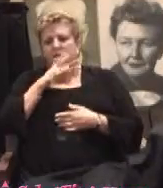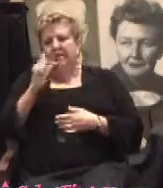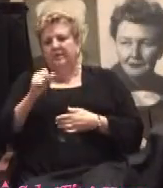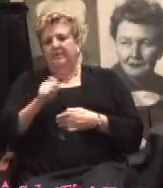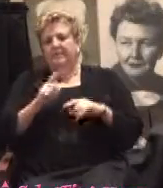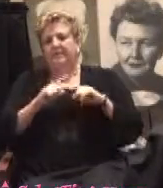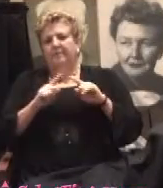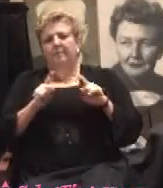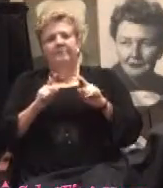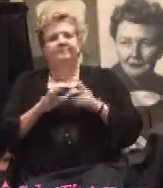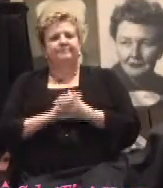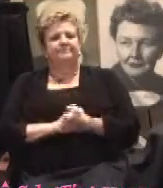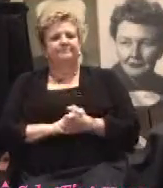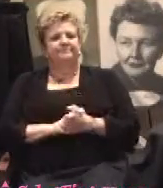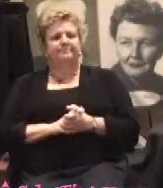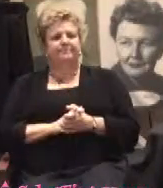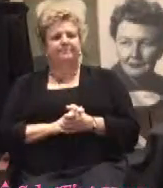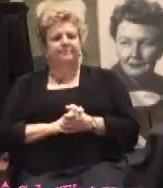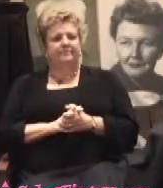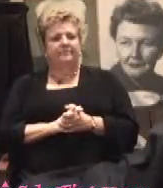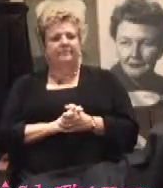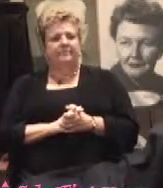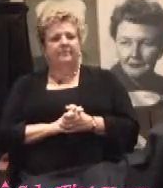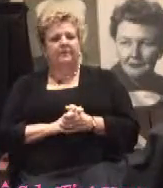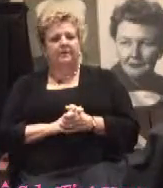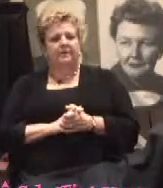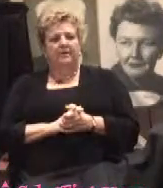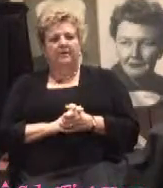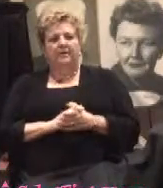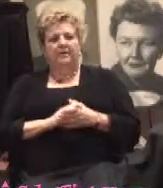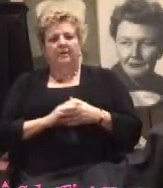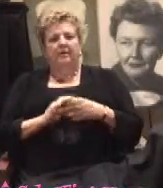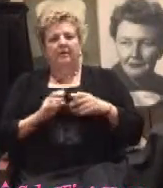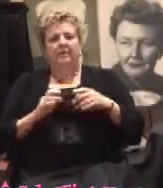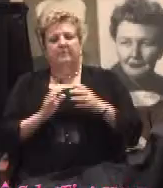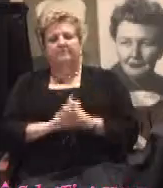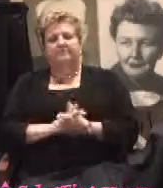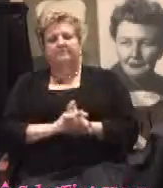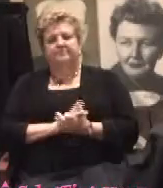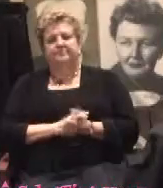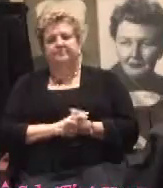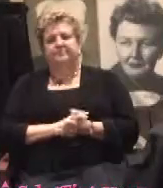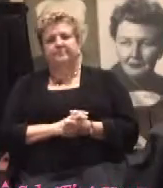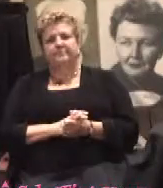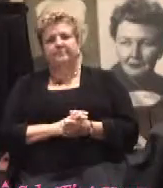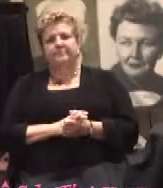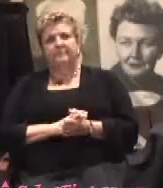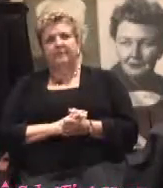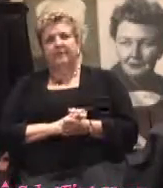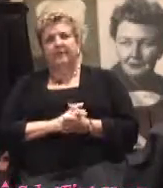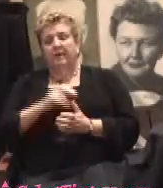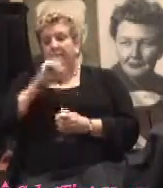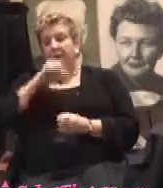and, but I would have stayed away till past her funeral. And I'm not proud of that. I just know that that's